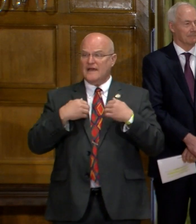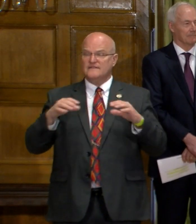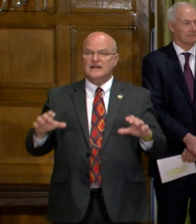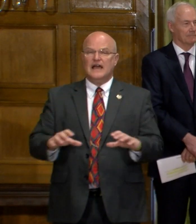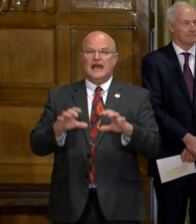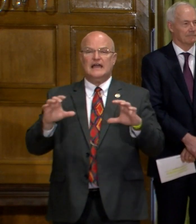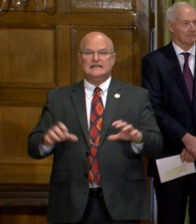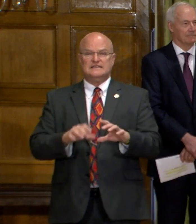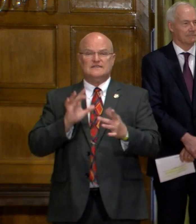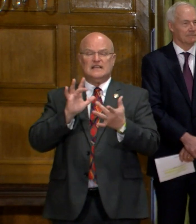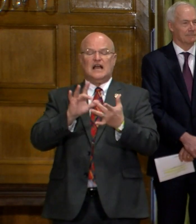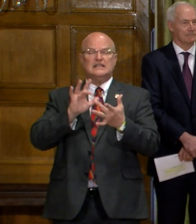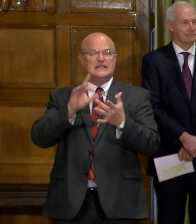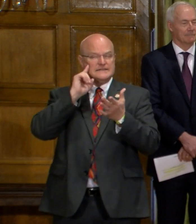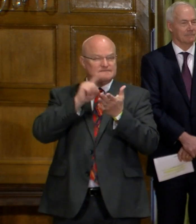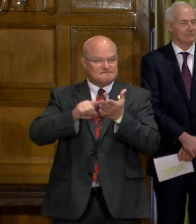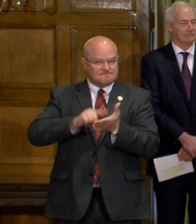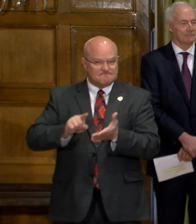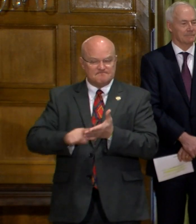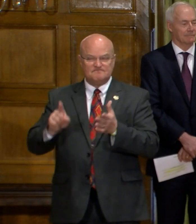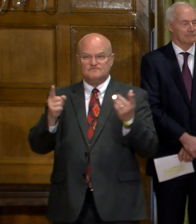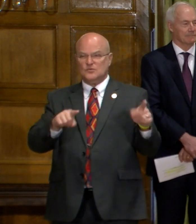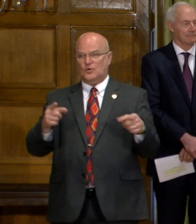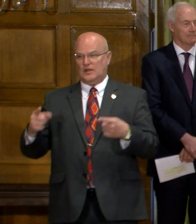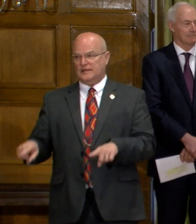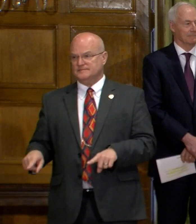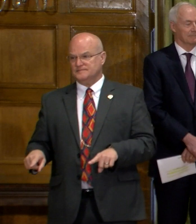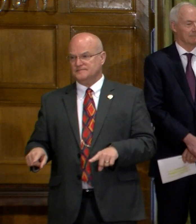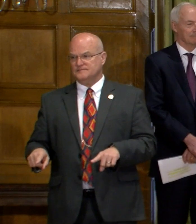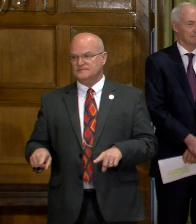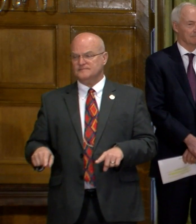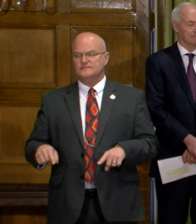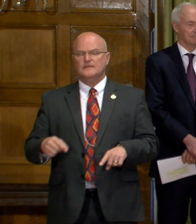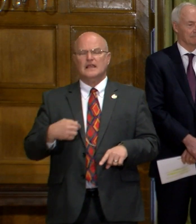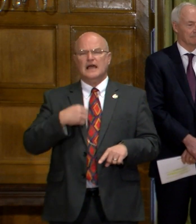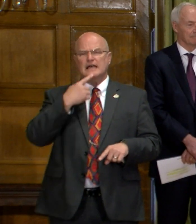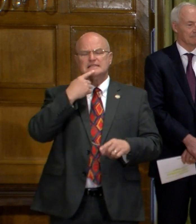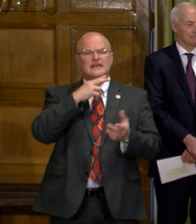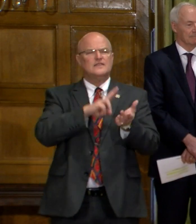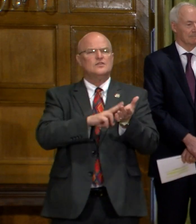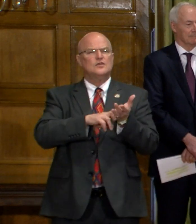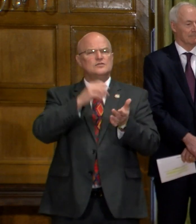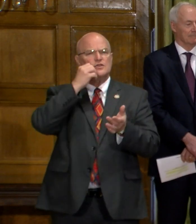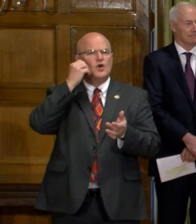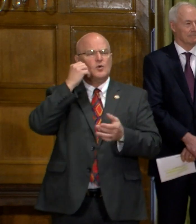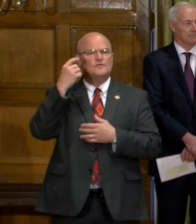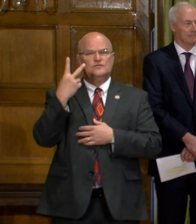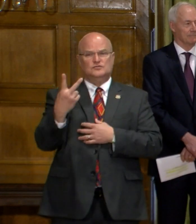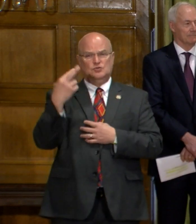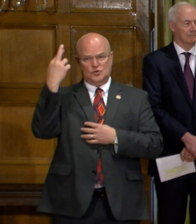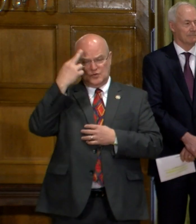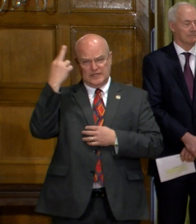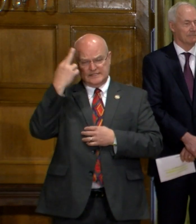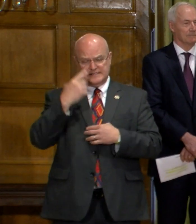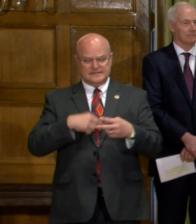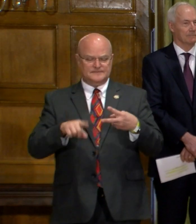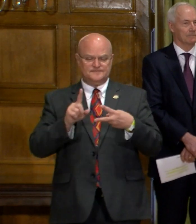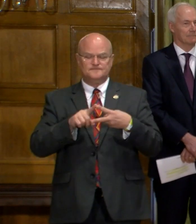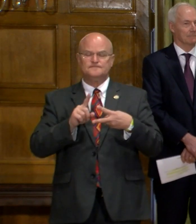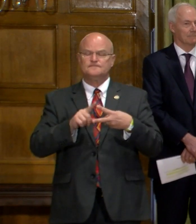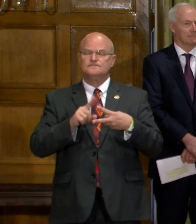active contact investigations going on. And I mentioned the nursing homes particularly for 2 reasons. First of